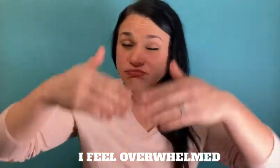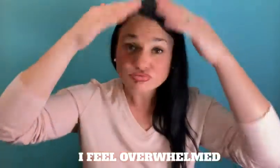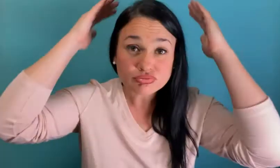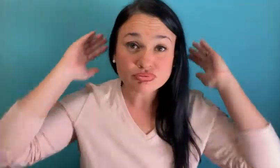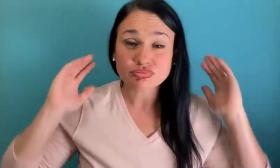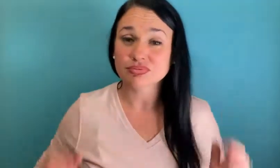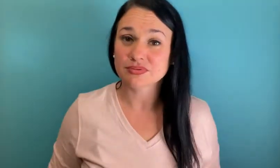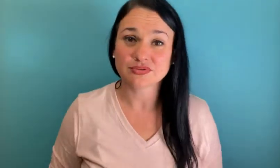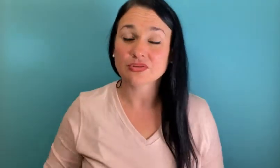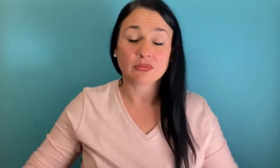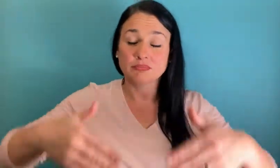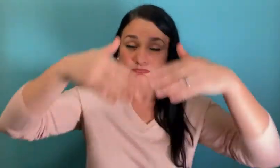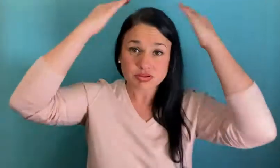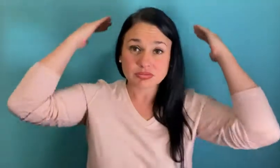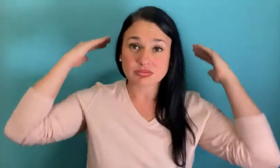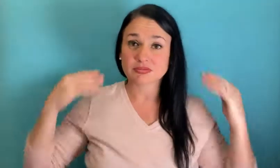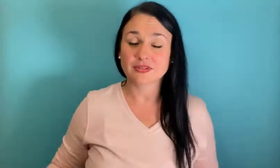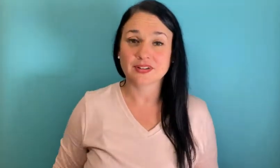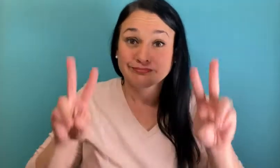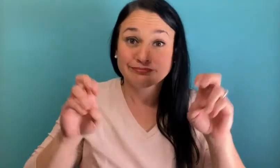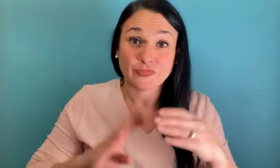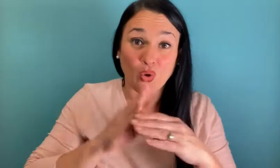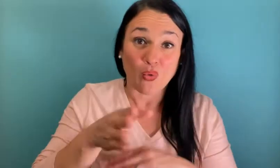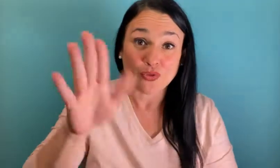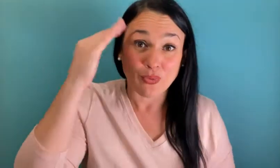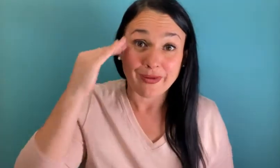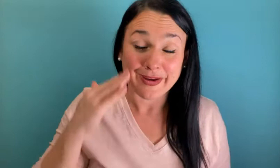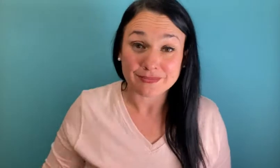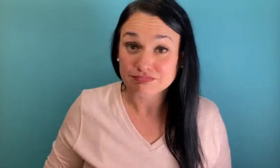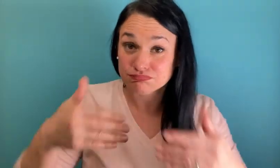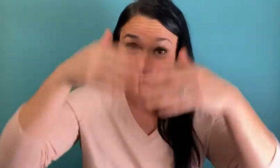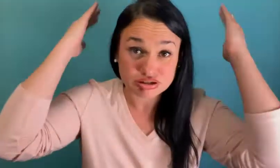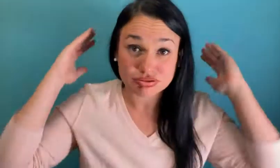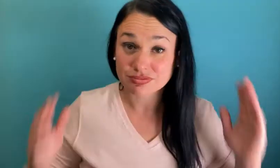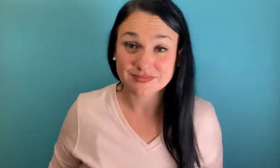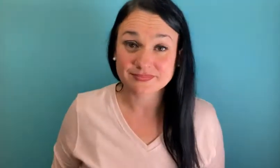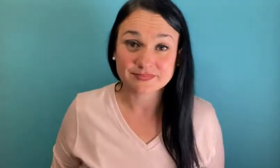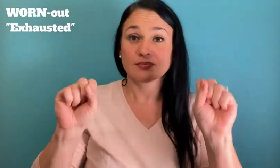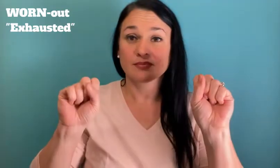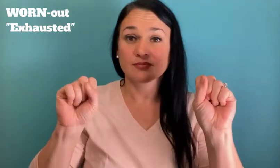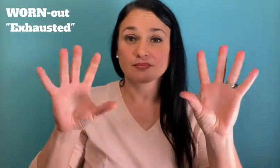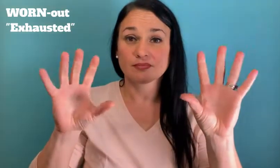Over my head. Worn